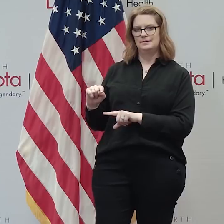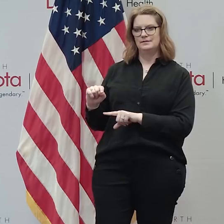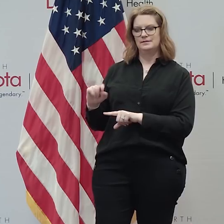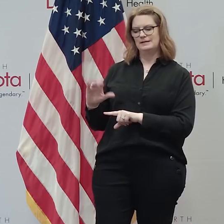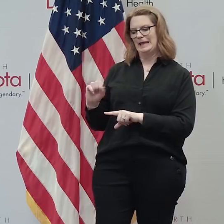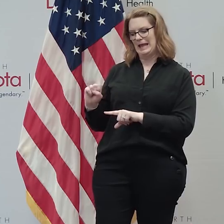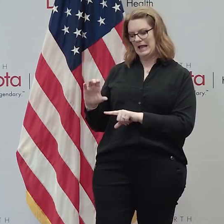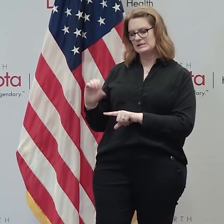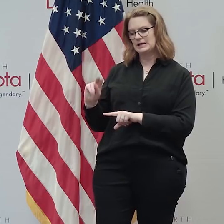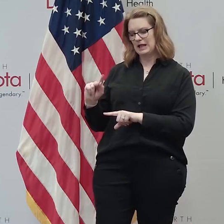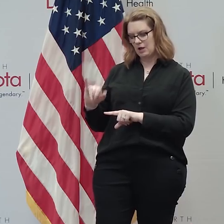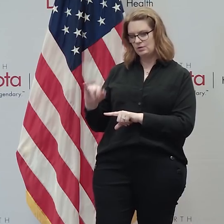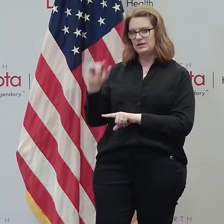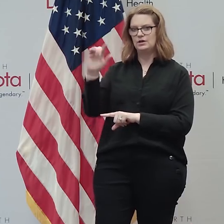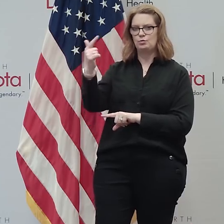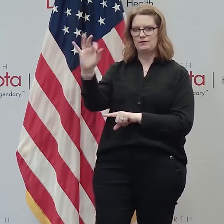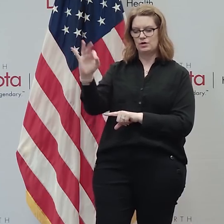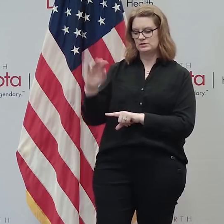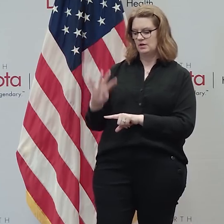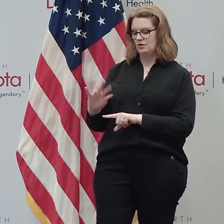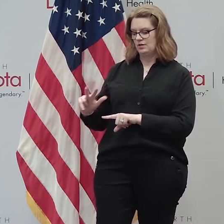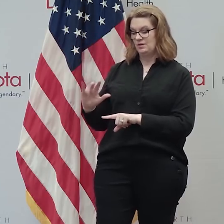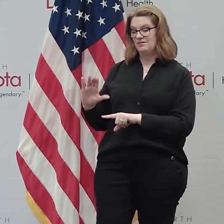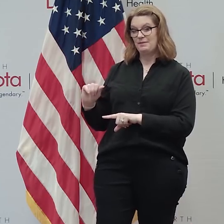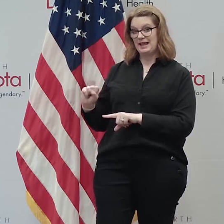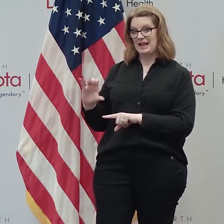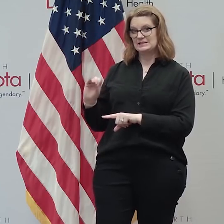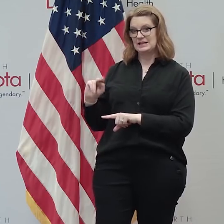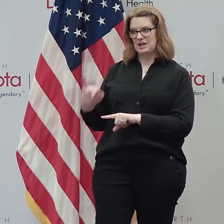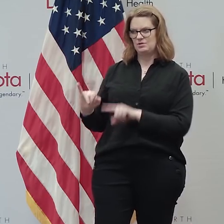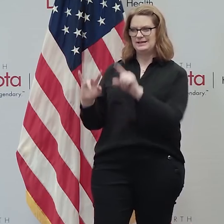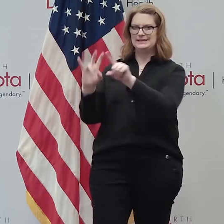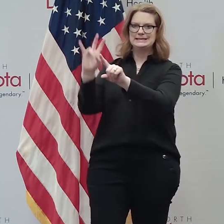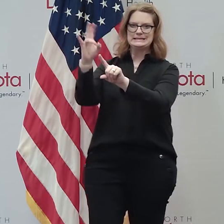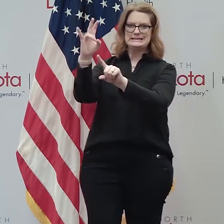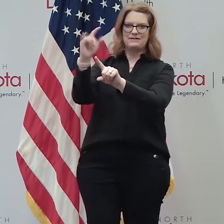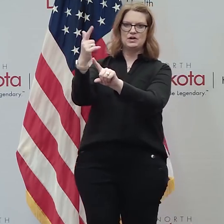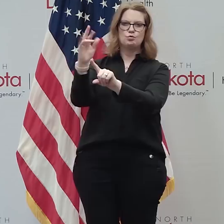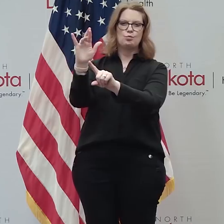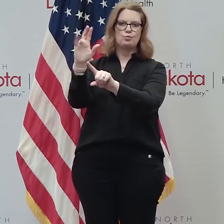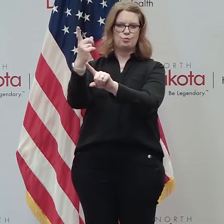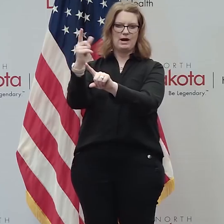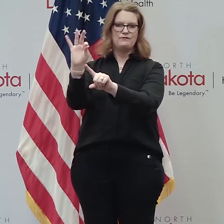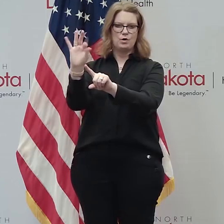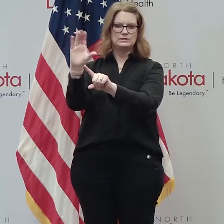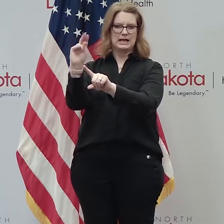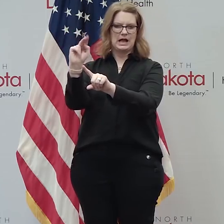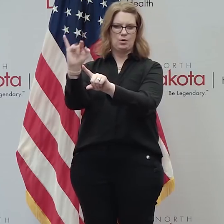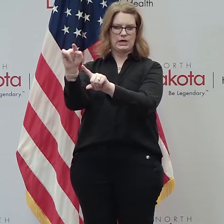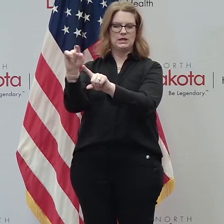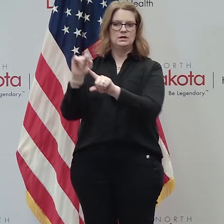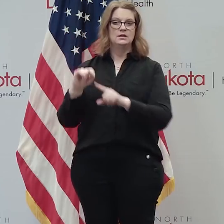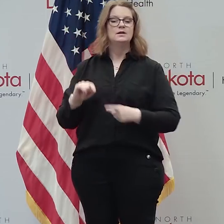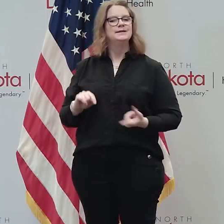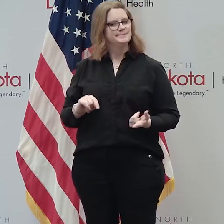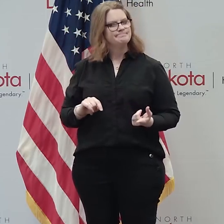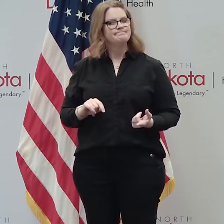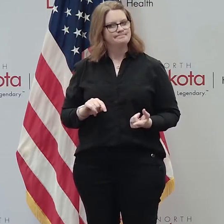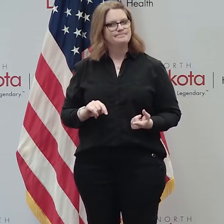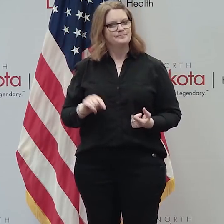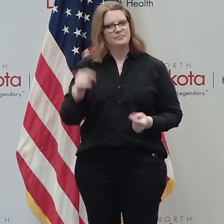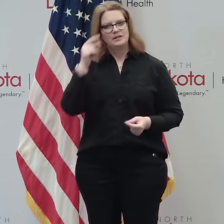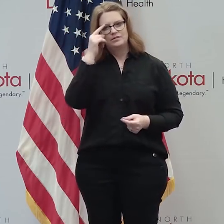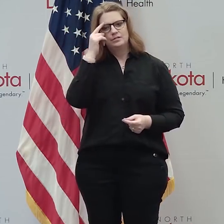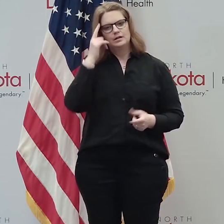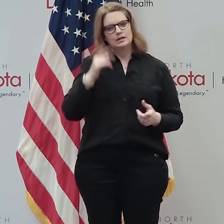from either Cass or Grand Forks. 43 came from Cass County, and 7 came from Grand Forks County. So again, this just affirms the